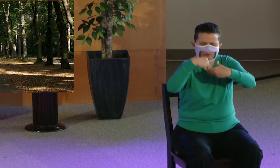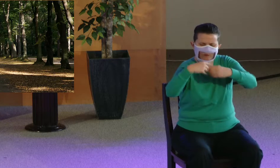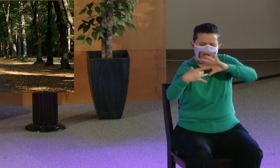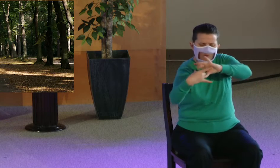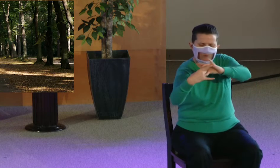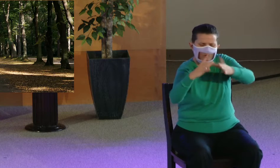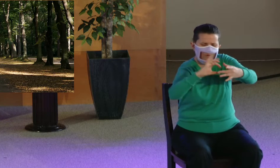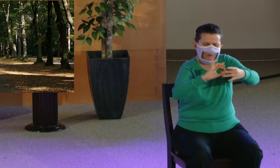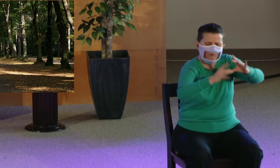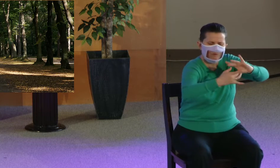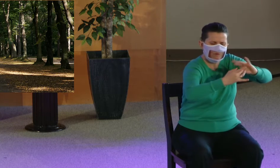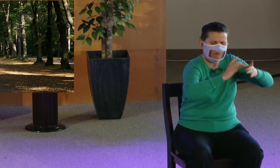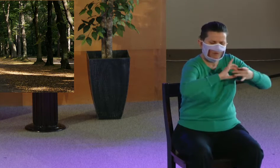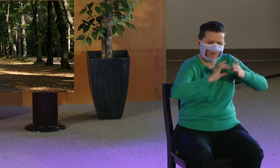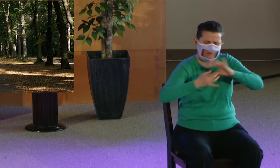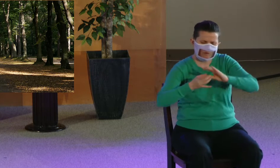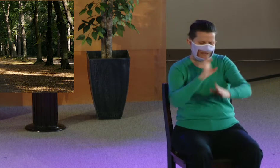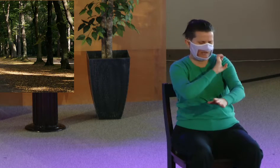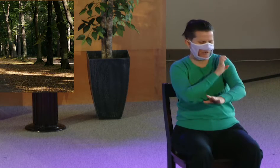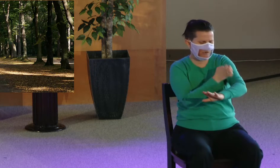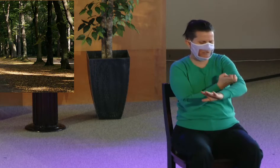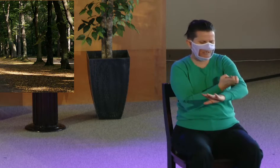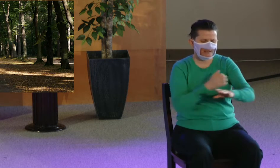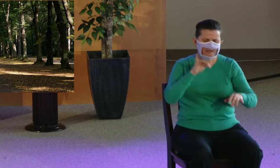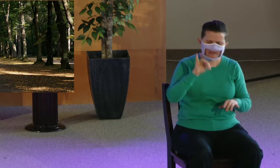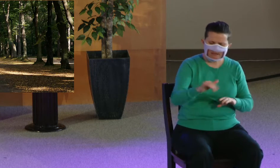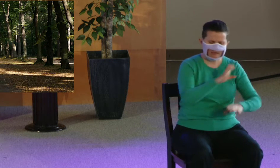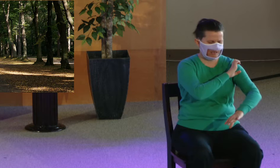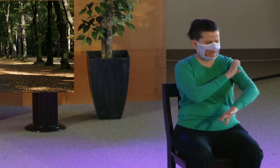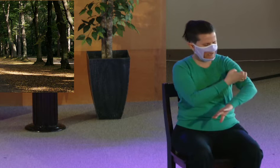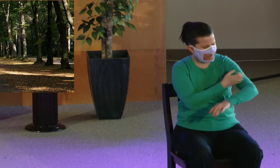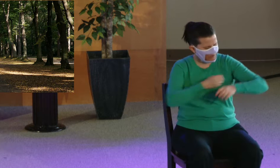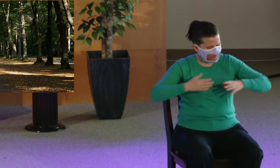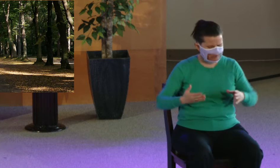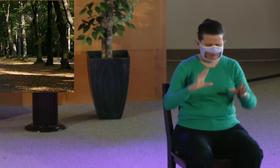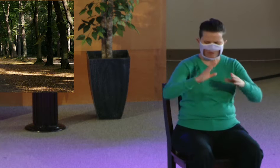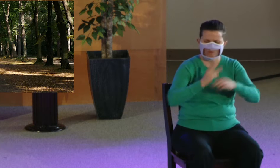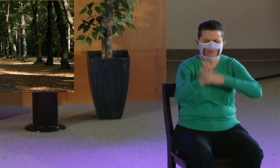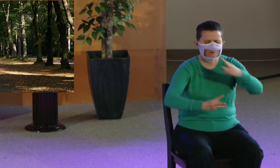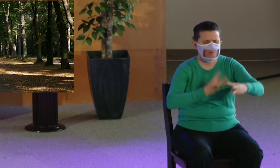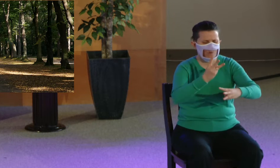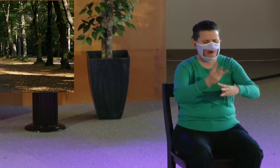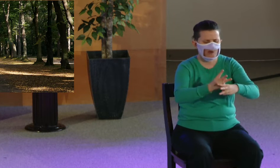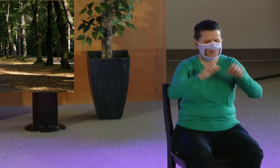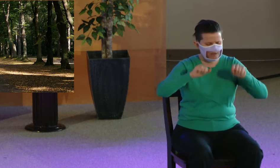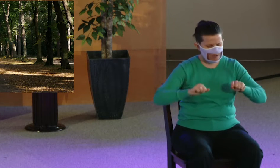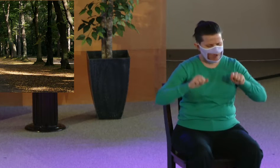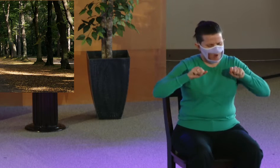And then we move that energy out into the world, into